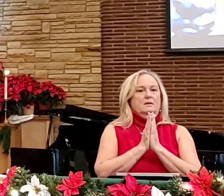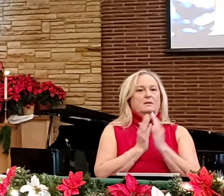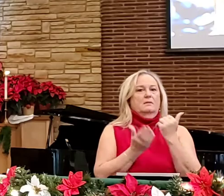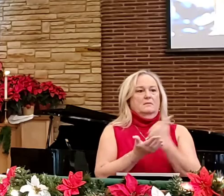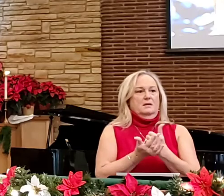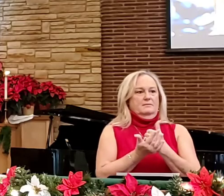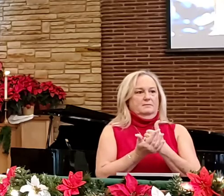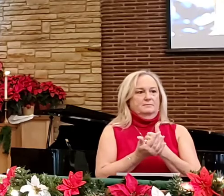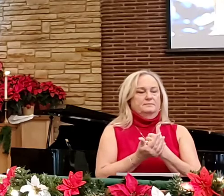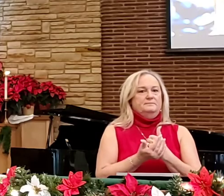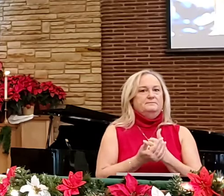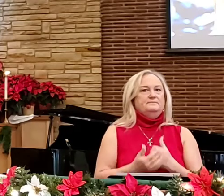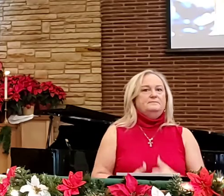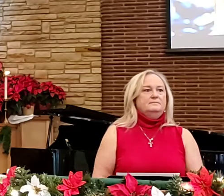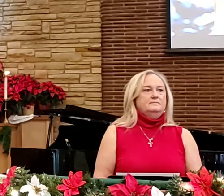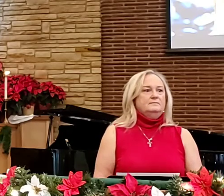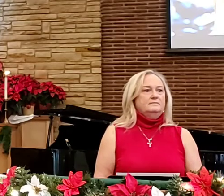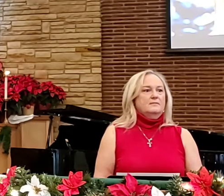Amen.